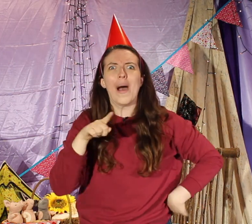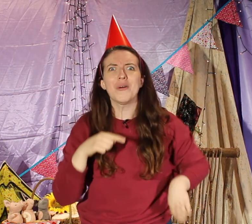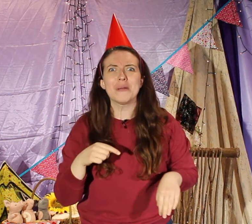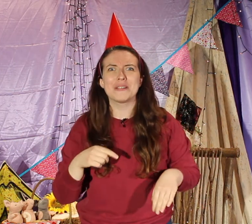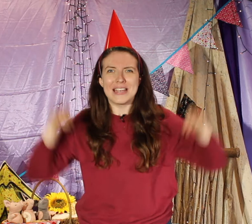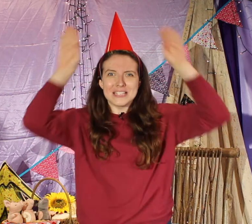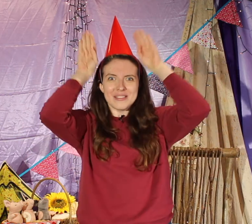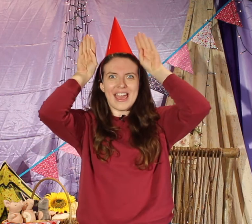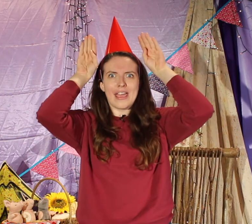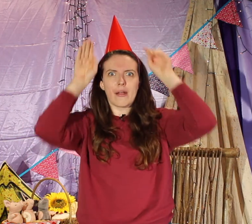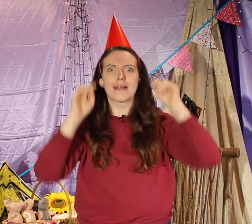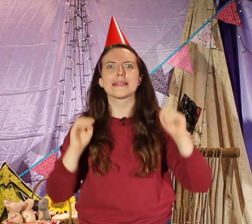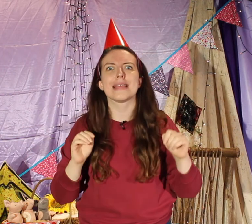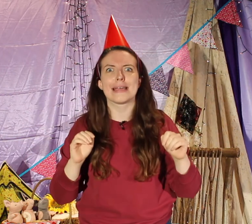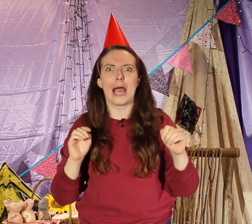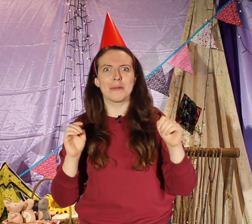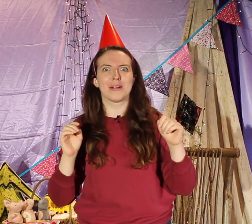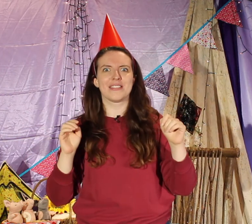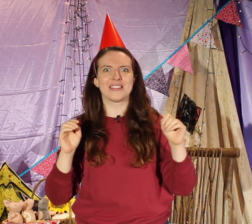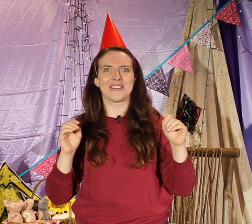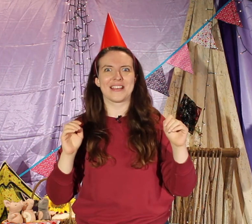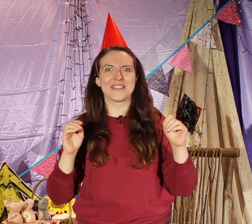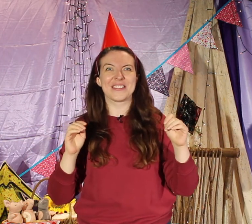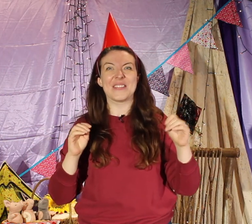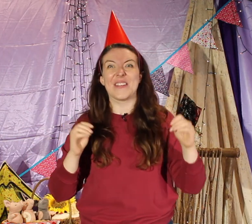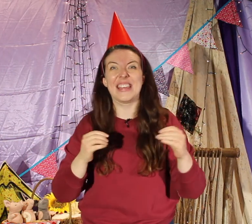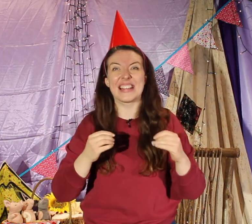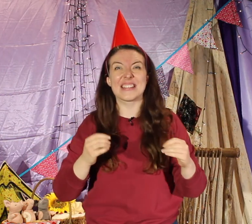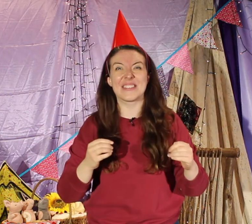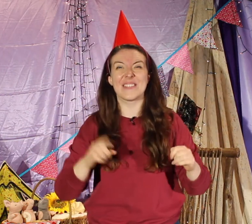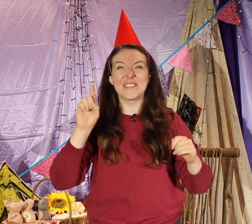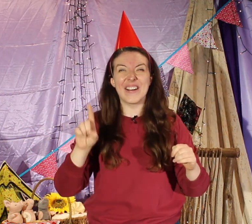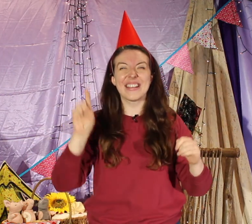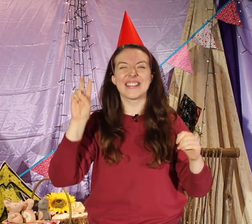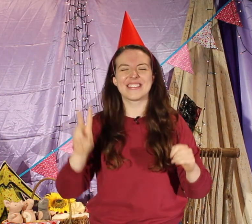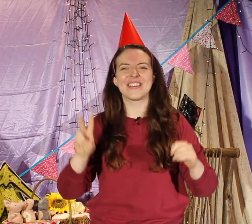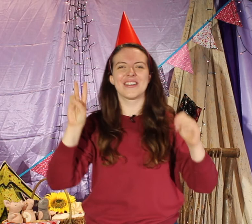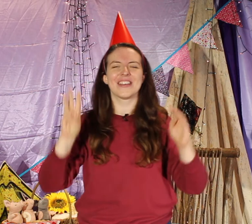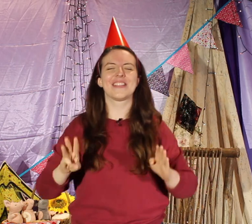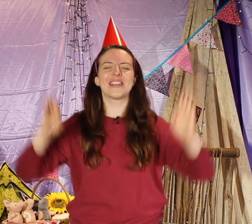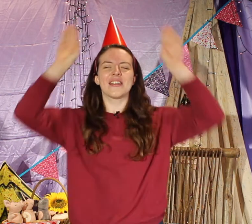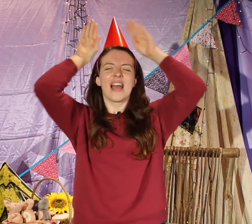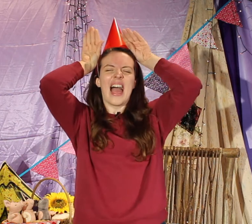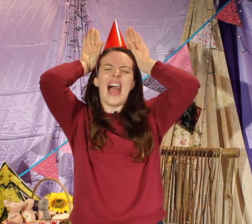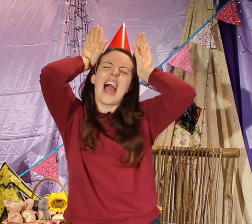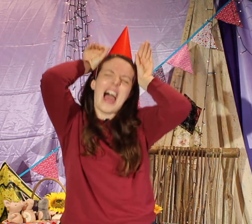don't we pretend to be the hare singing happy birthday to ourselves? Ready? Let's go. 1, 2, 3.